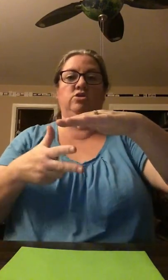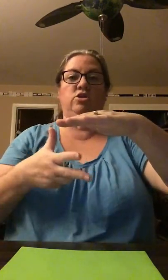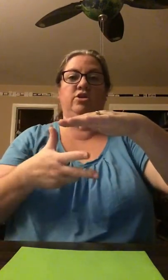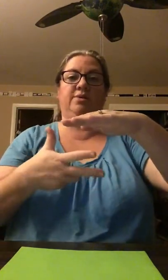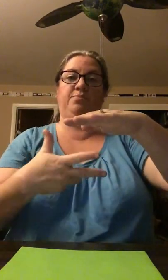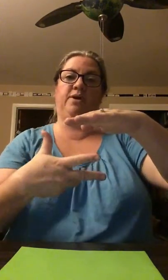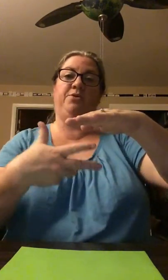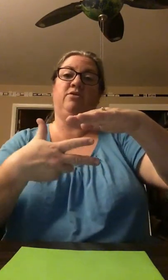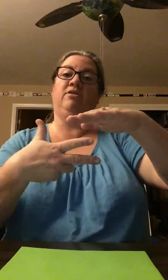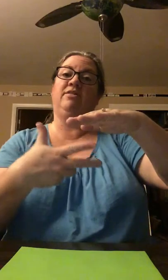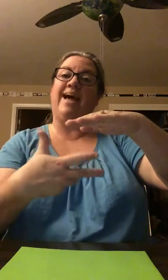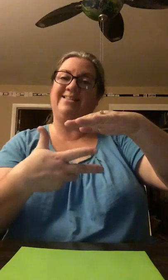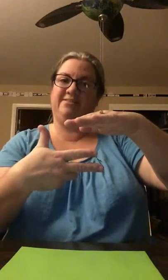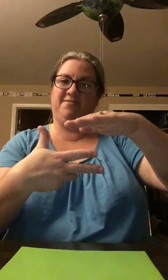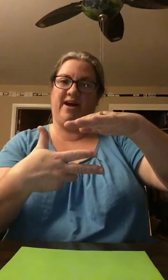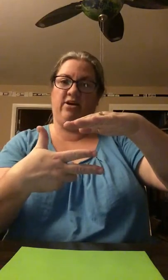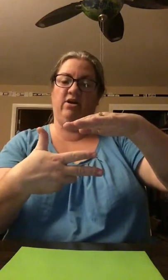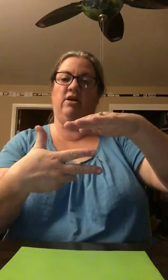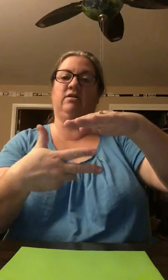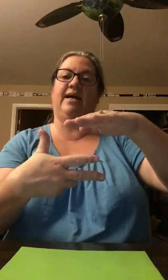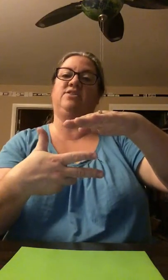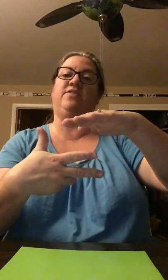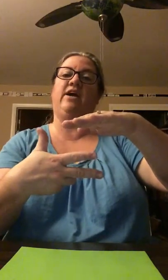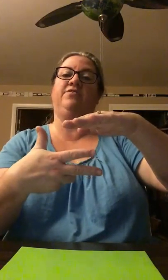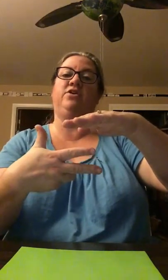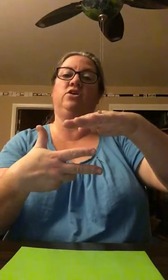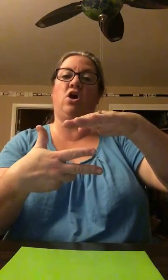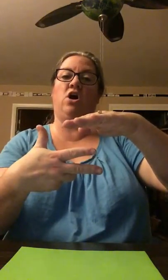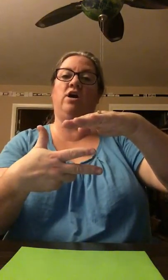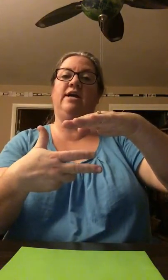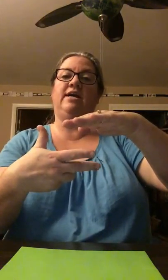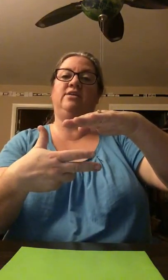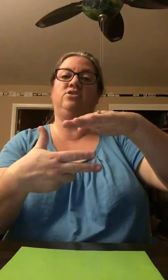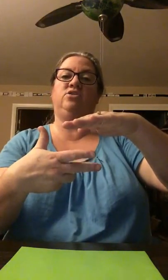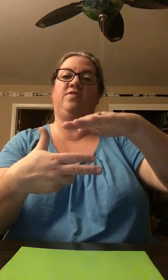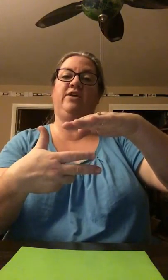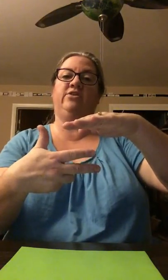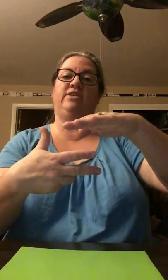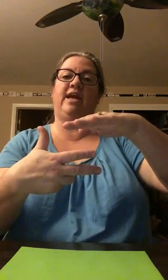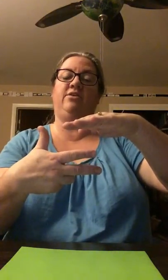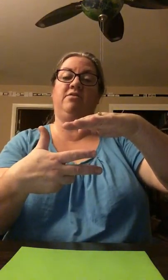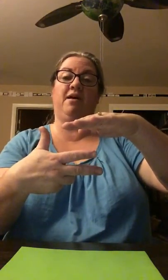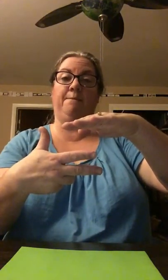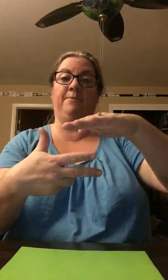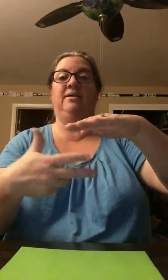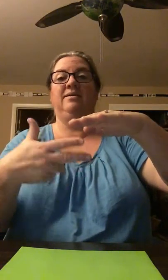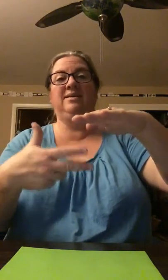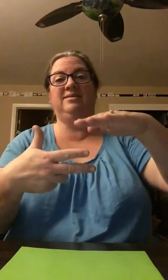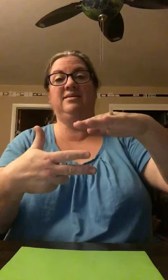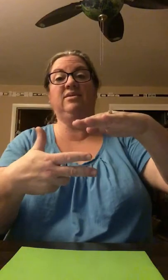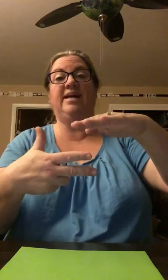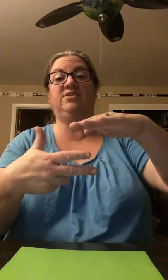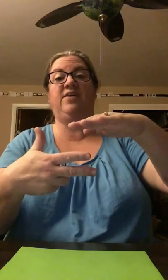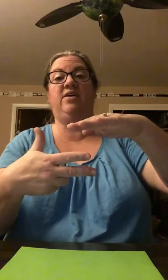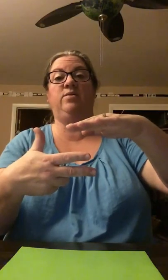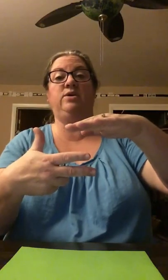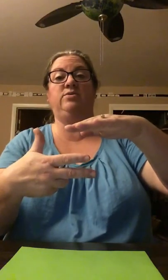you're going to put up your classifier. A classifier for a car is 2 fingers and your thumb. This is the classifier that we use for